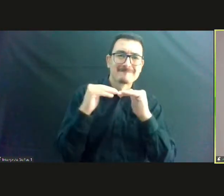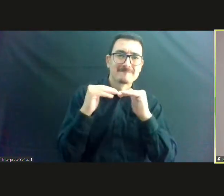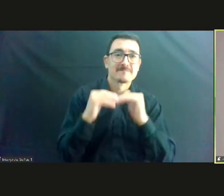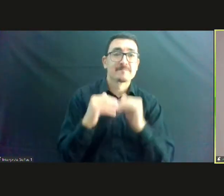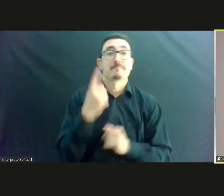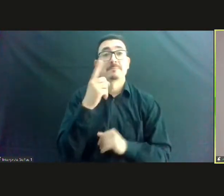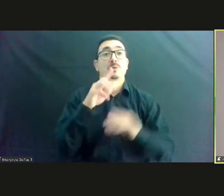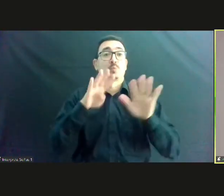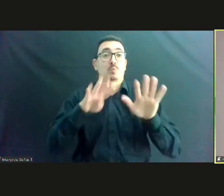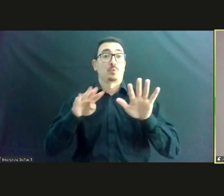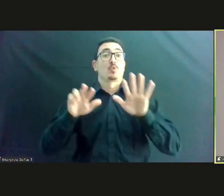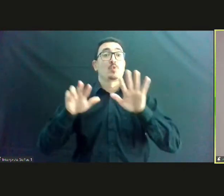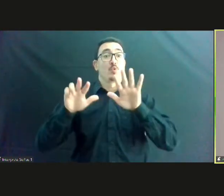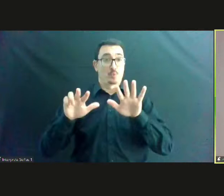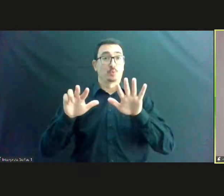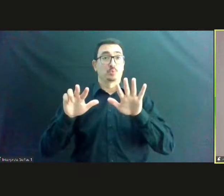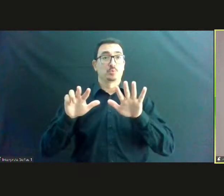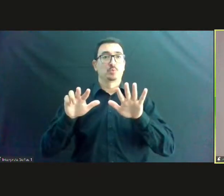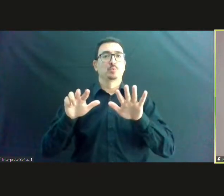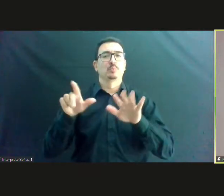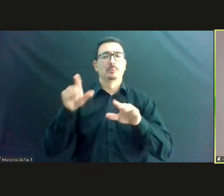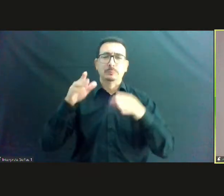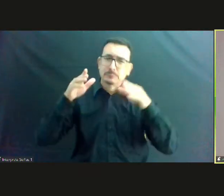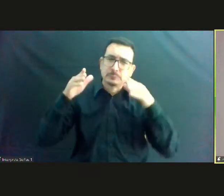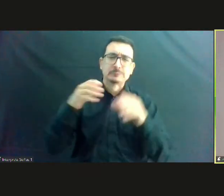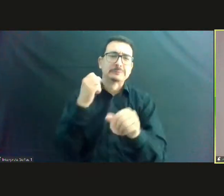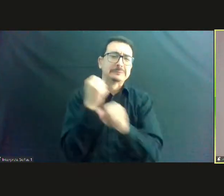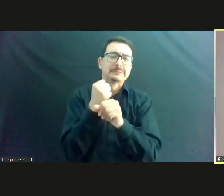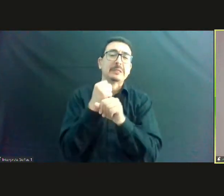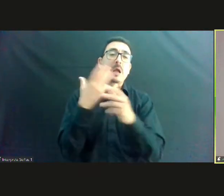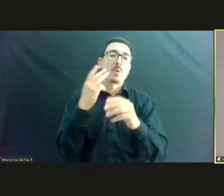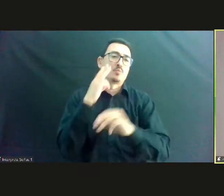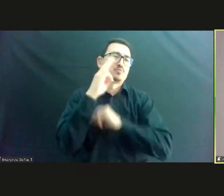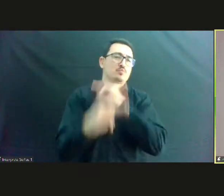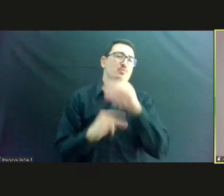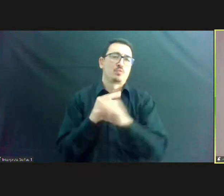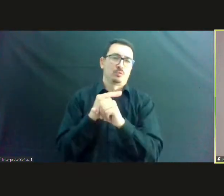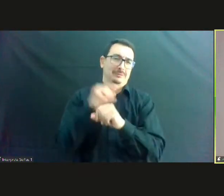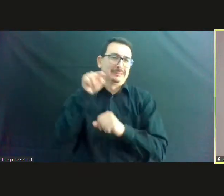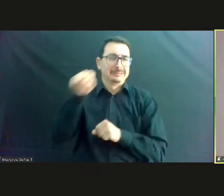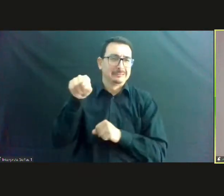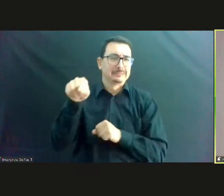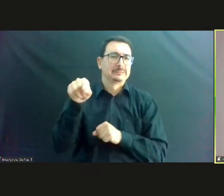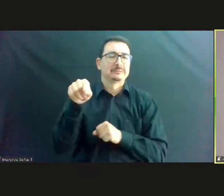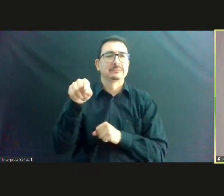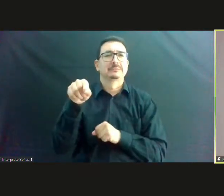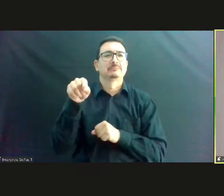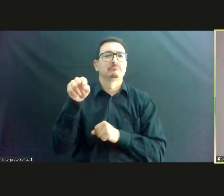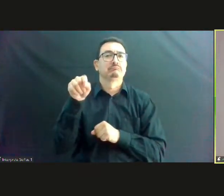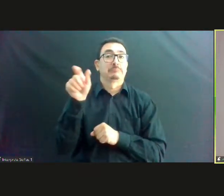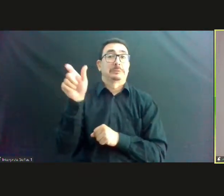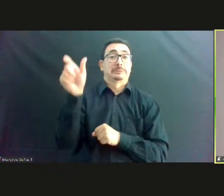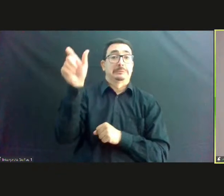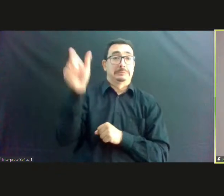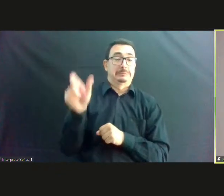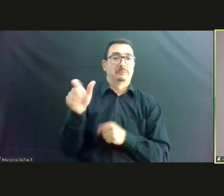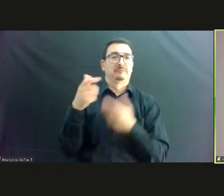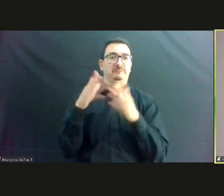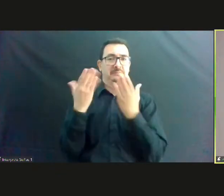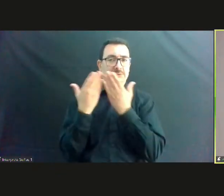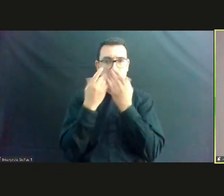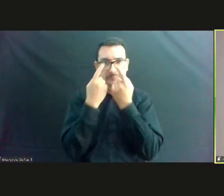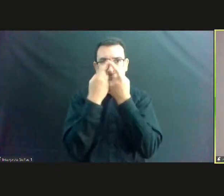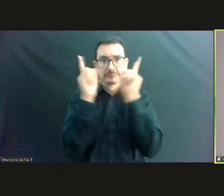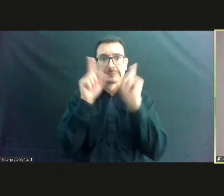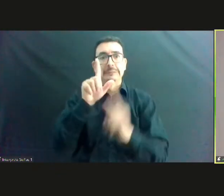Relations in 1985 after graduating from 1977 to 1981 at the Academy of